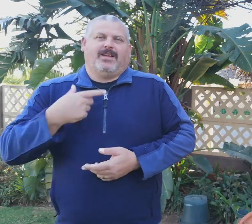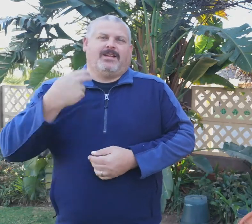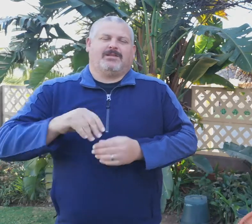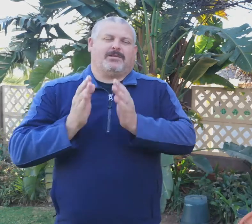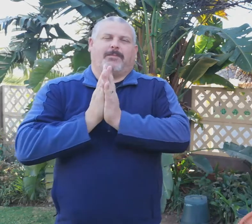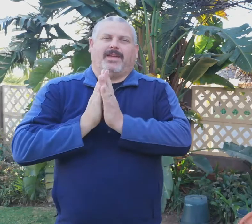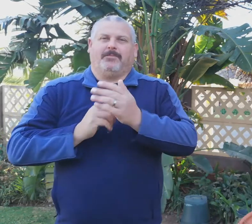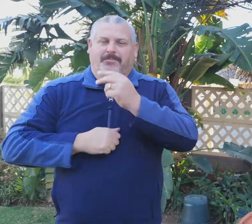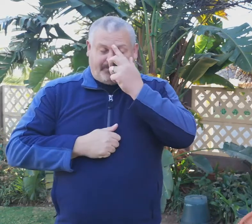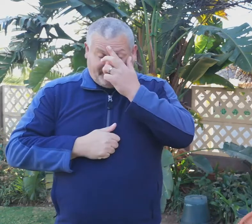Look back.